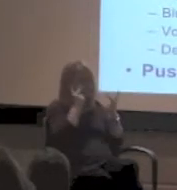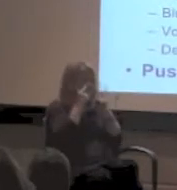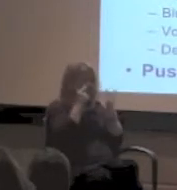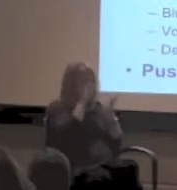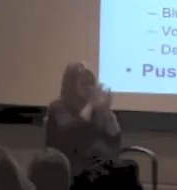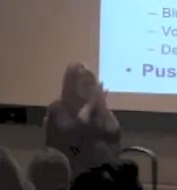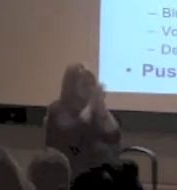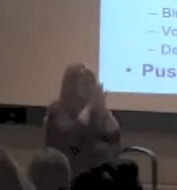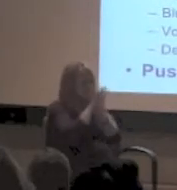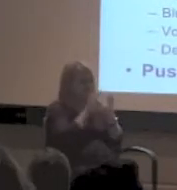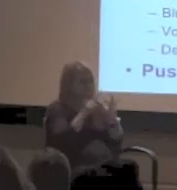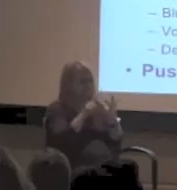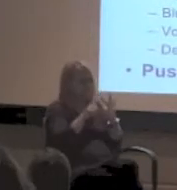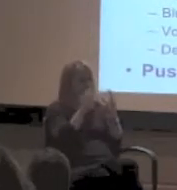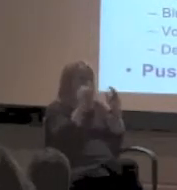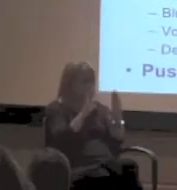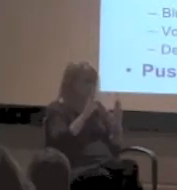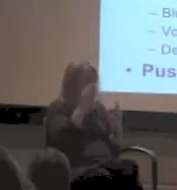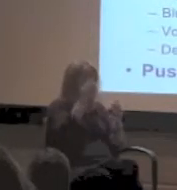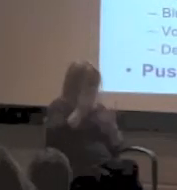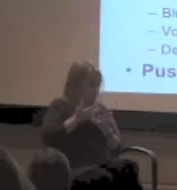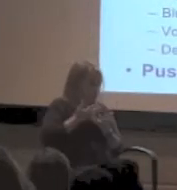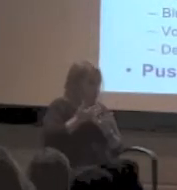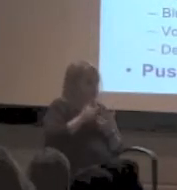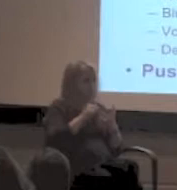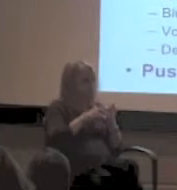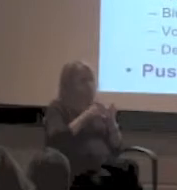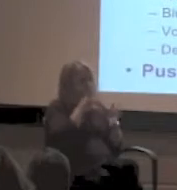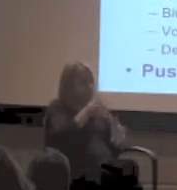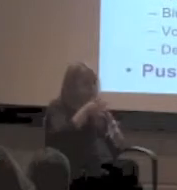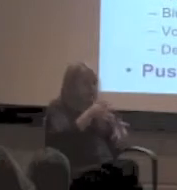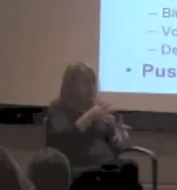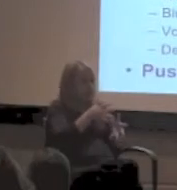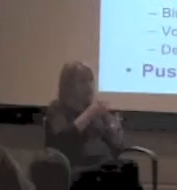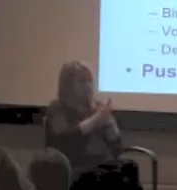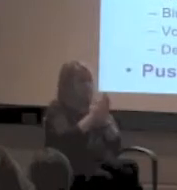vision. Teachers talk to us about that vomiting or getting drowsy.